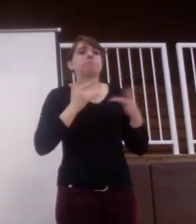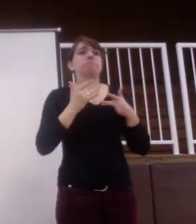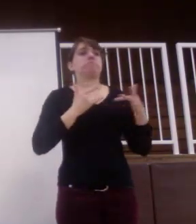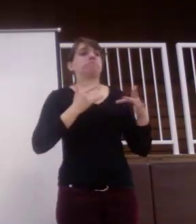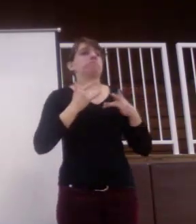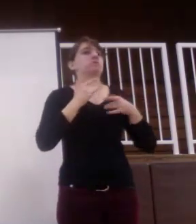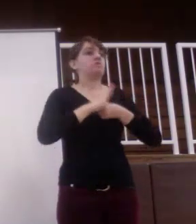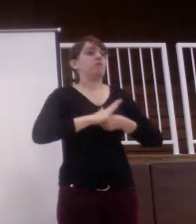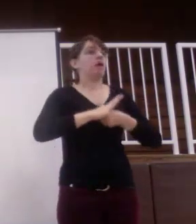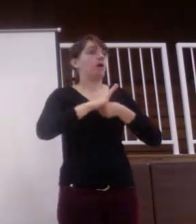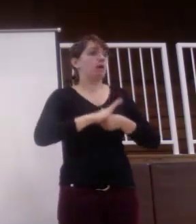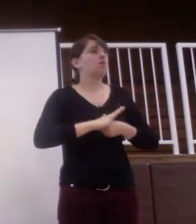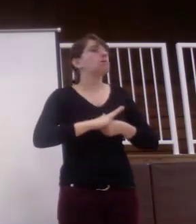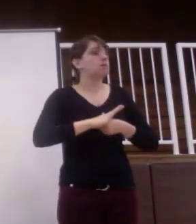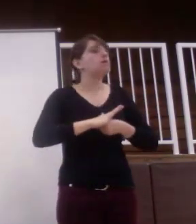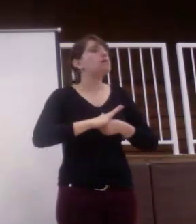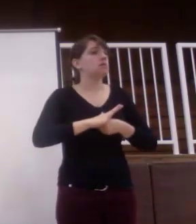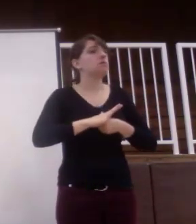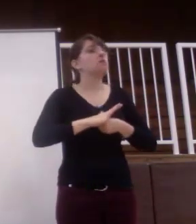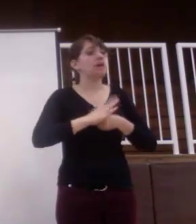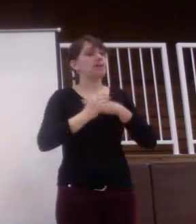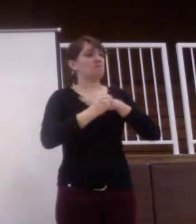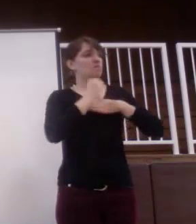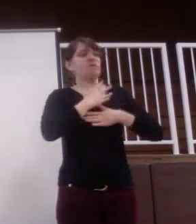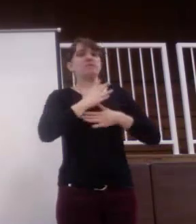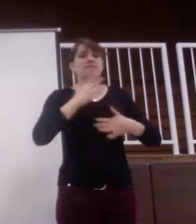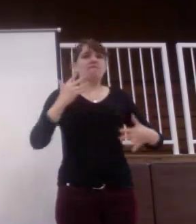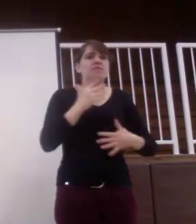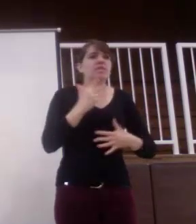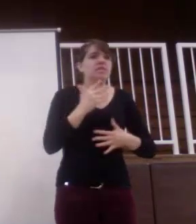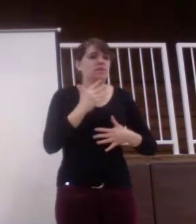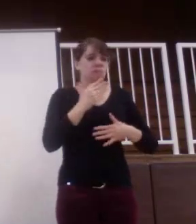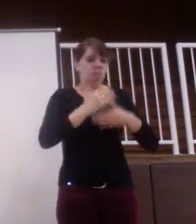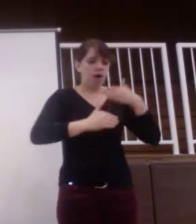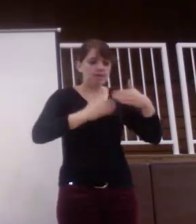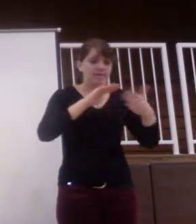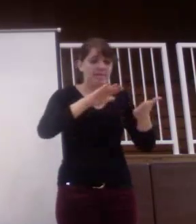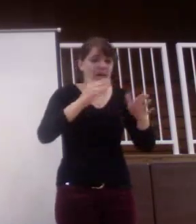All these make us really fearful of the process of dying.